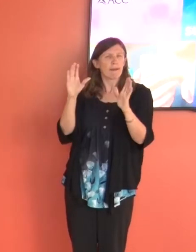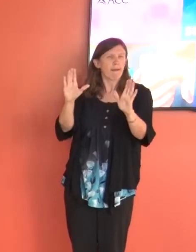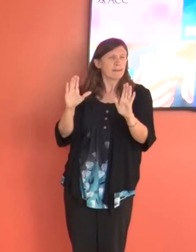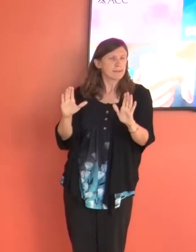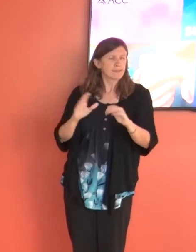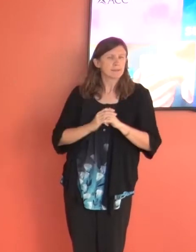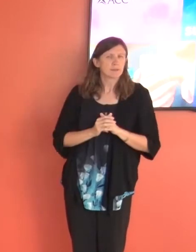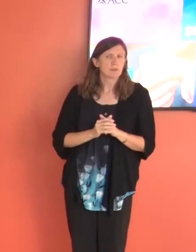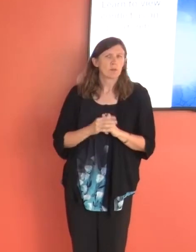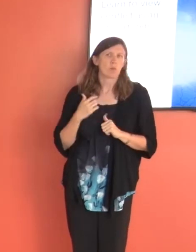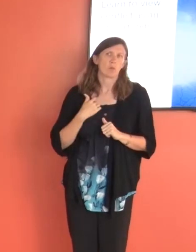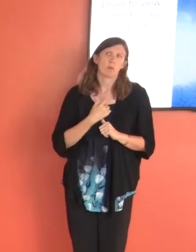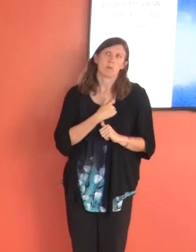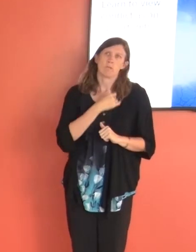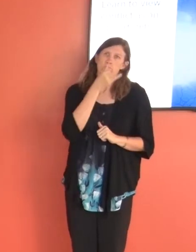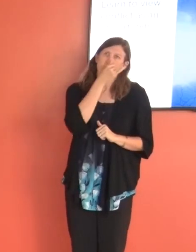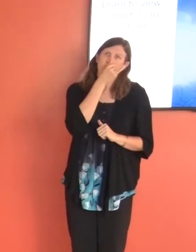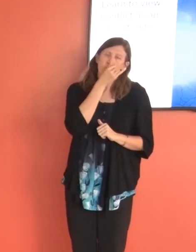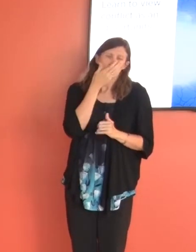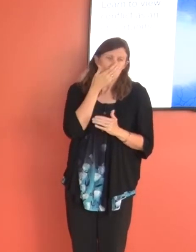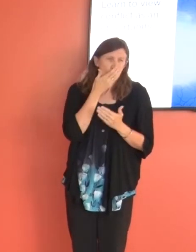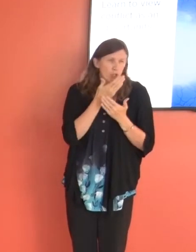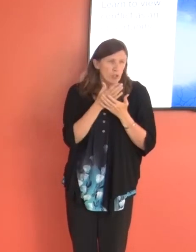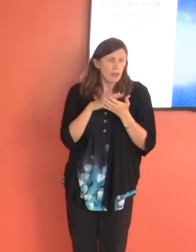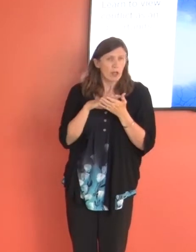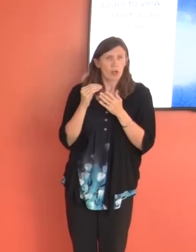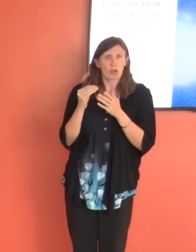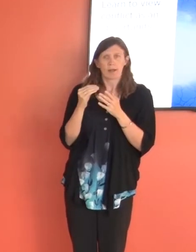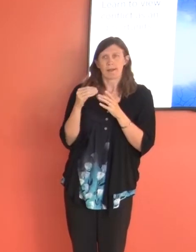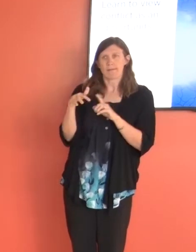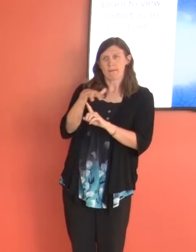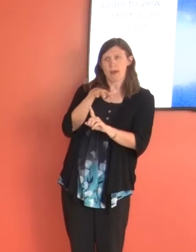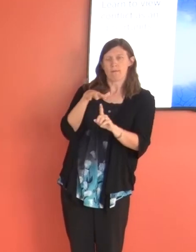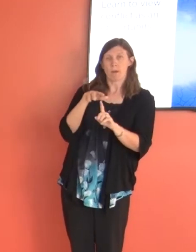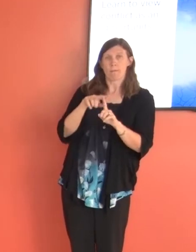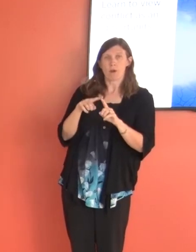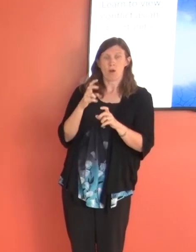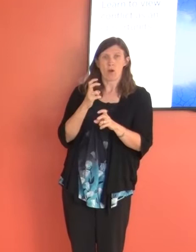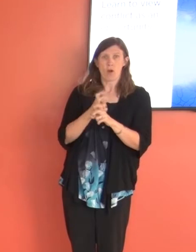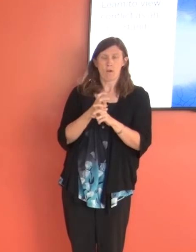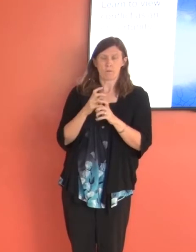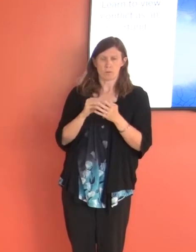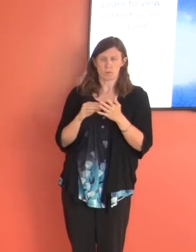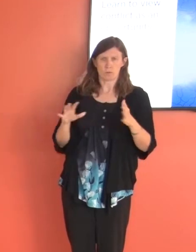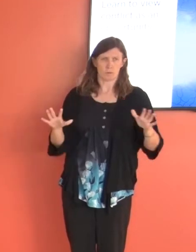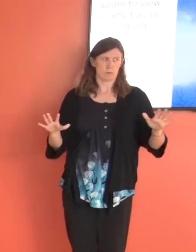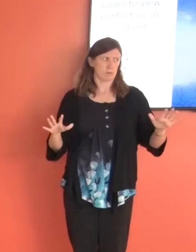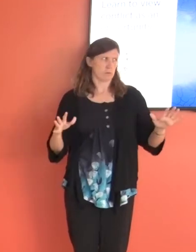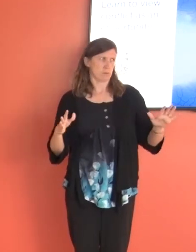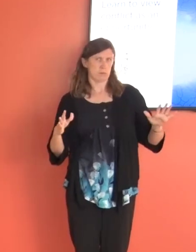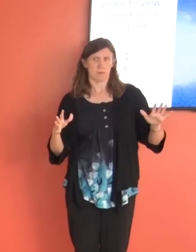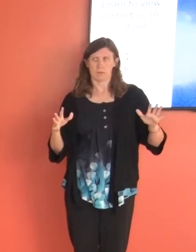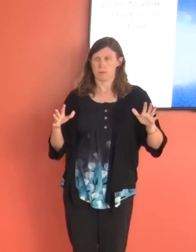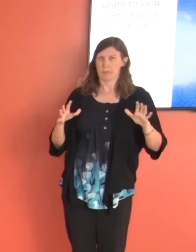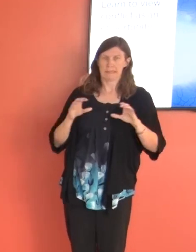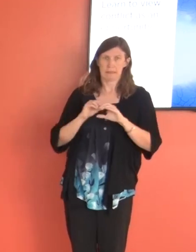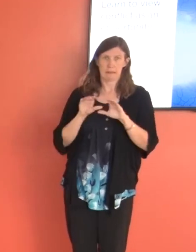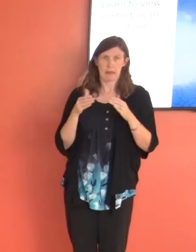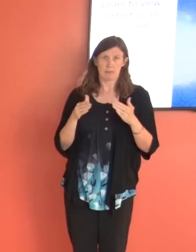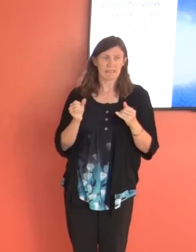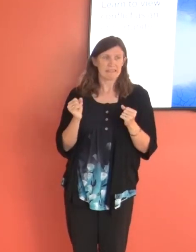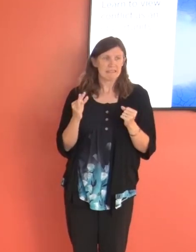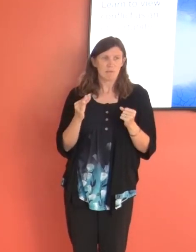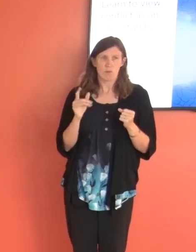creating exceptional learning environments, but it's hard for a student to focus on what's going on in your classroom if they're trying